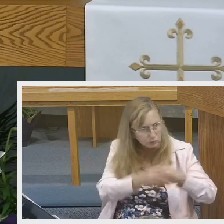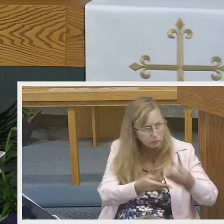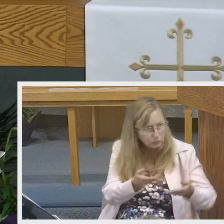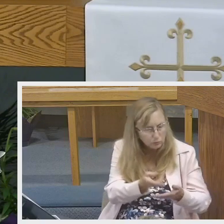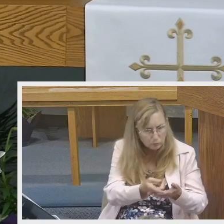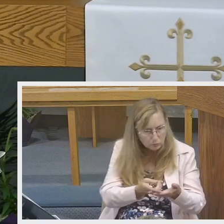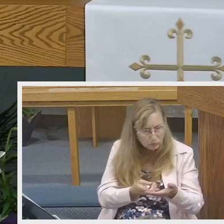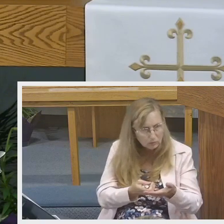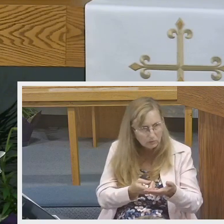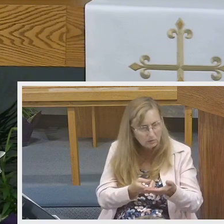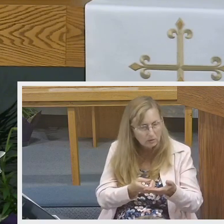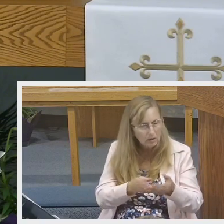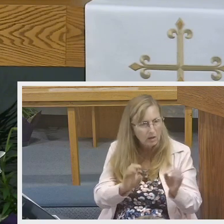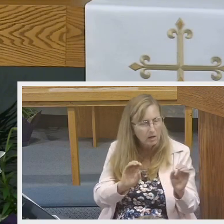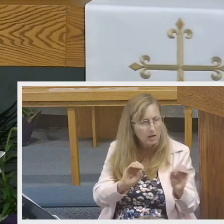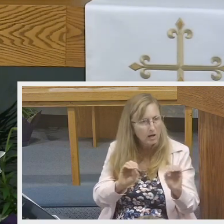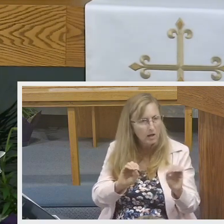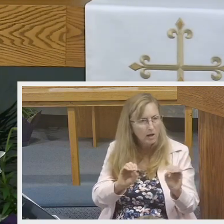gone.